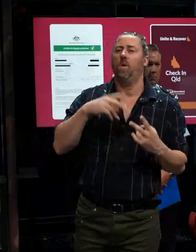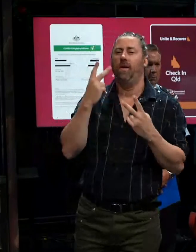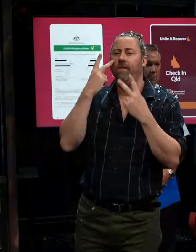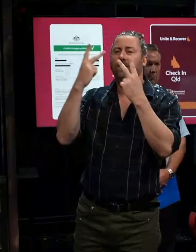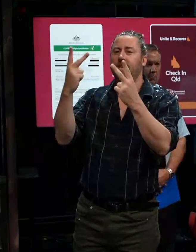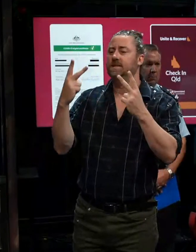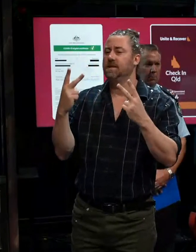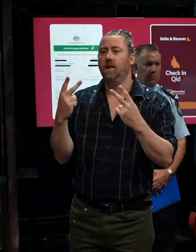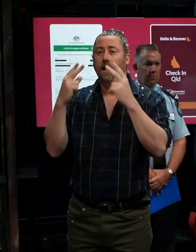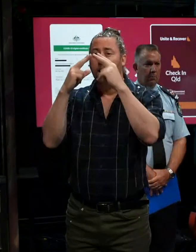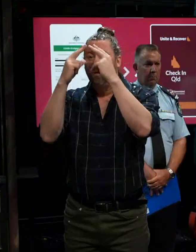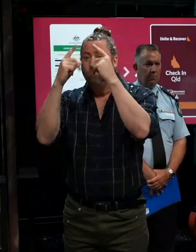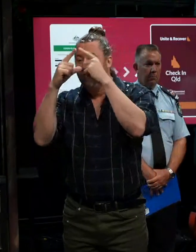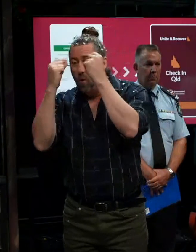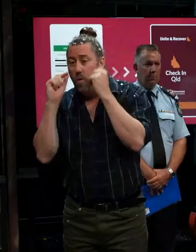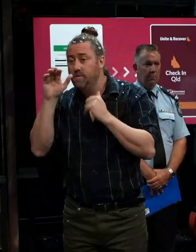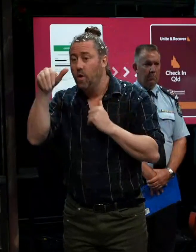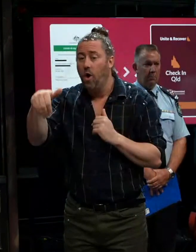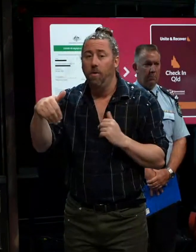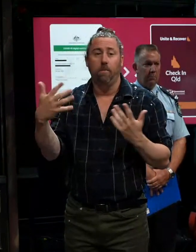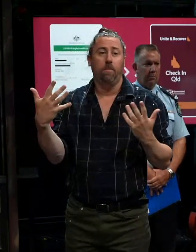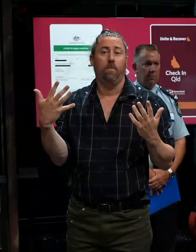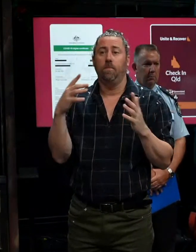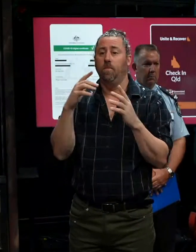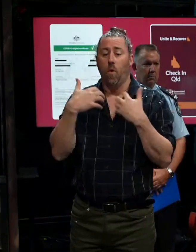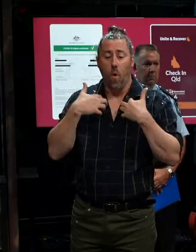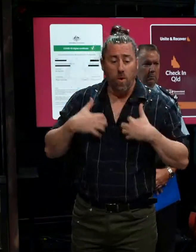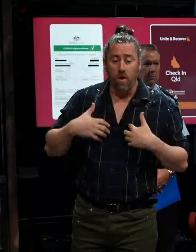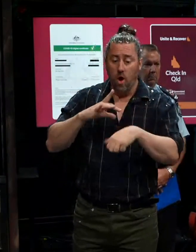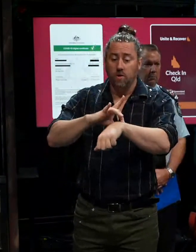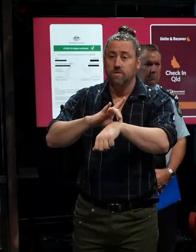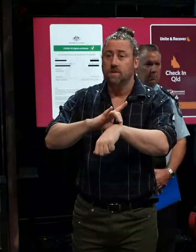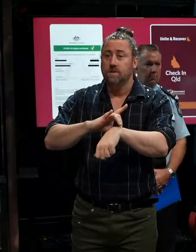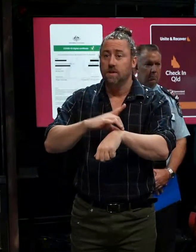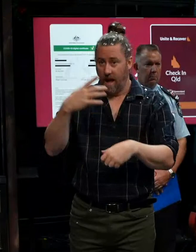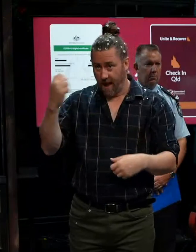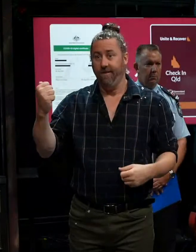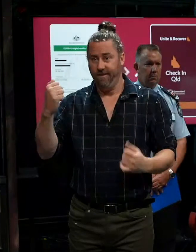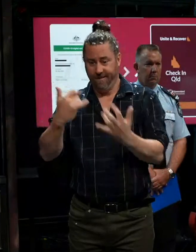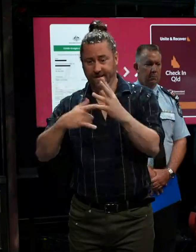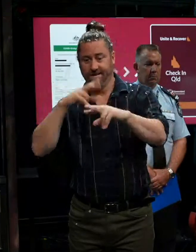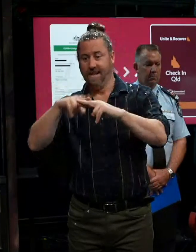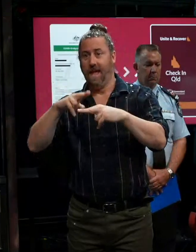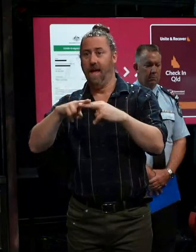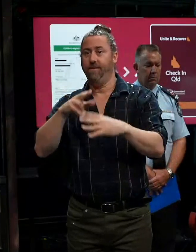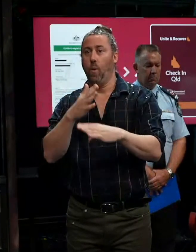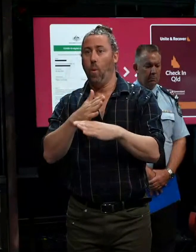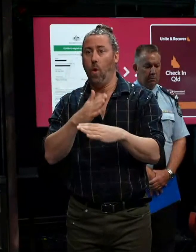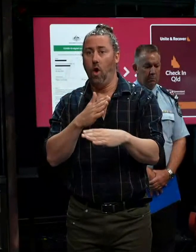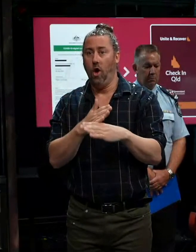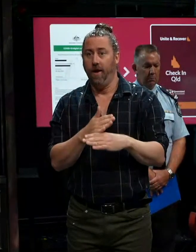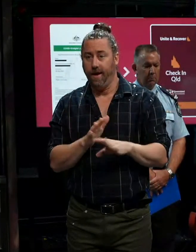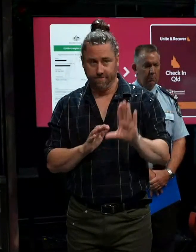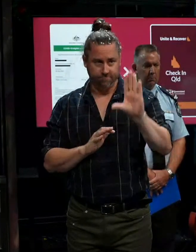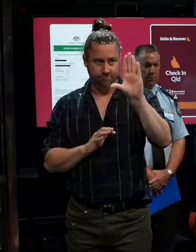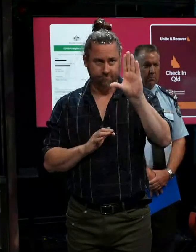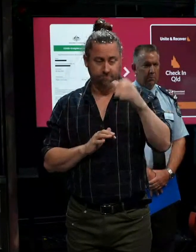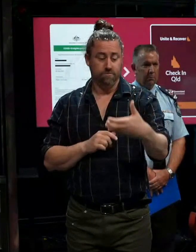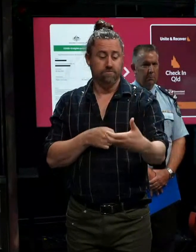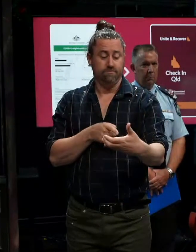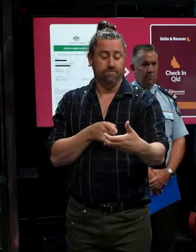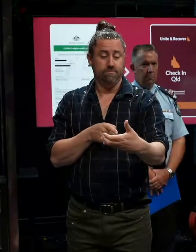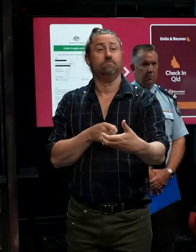at a healthcare facility, at an aged care facility, then there's a reason why it's been mandated that you need to